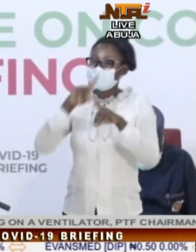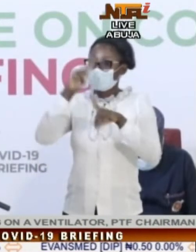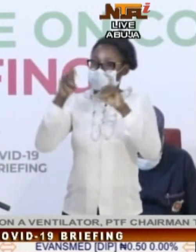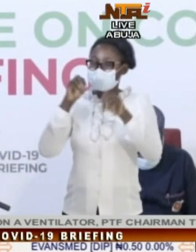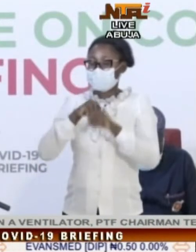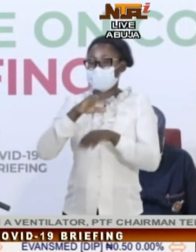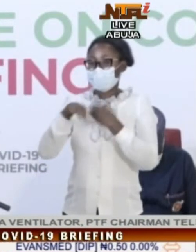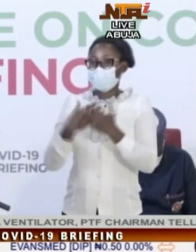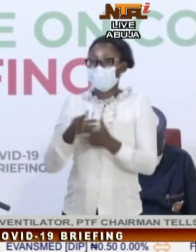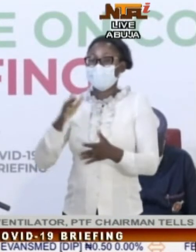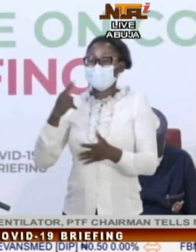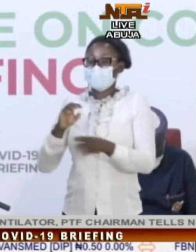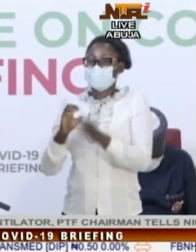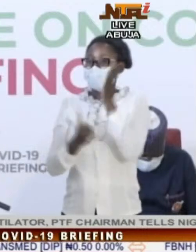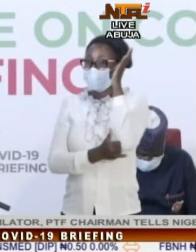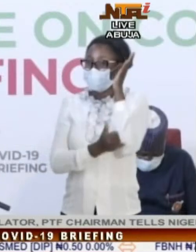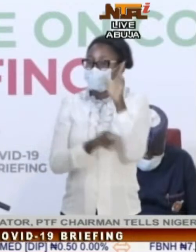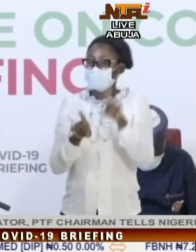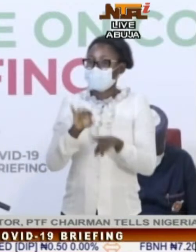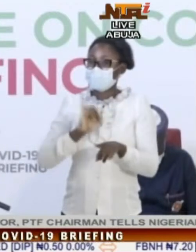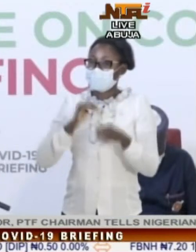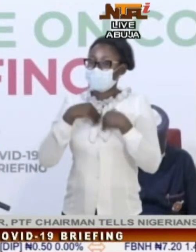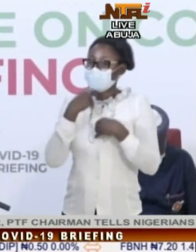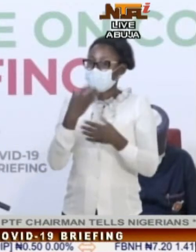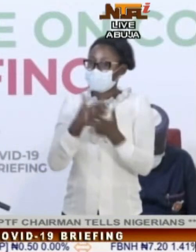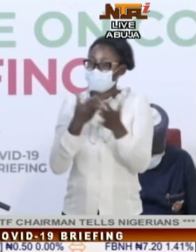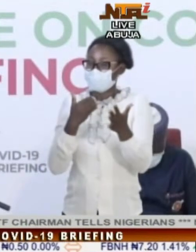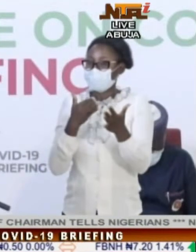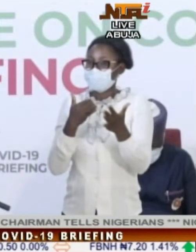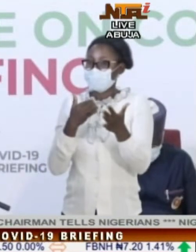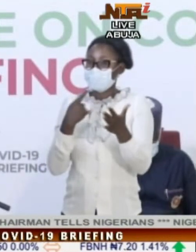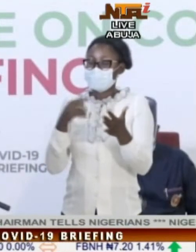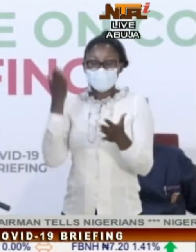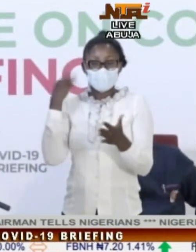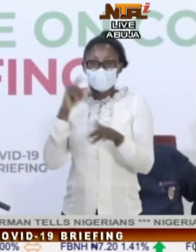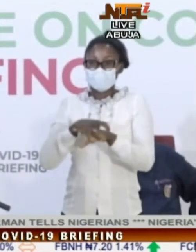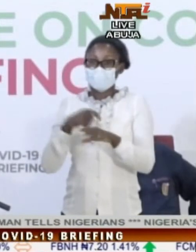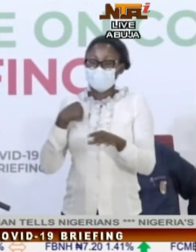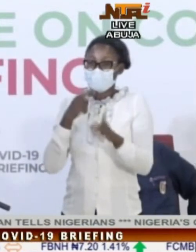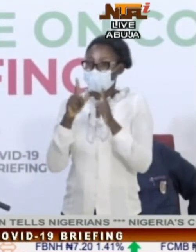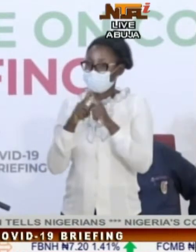country. As I said on the last time we met,